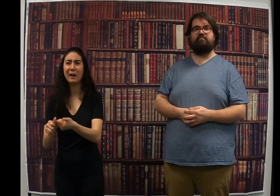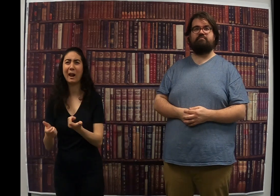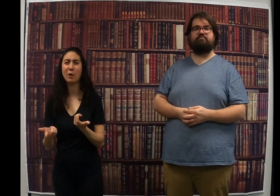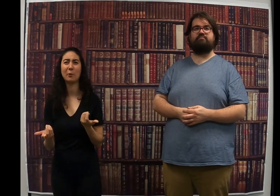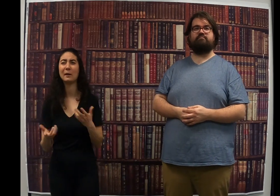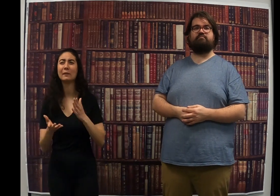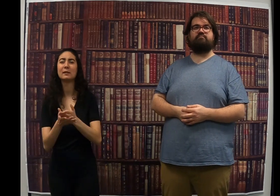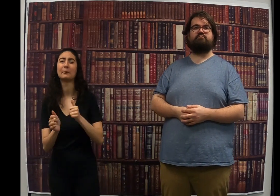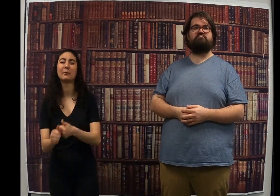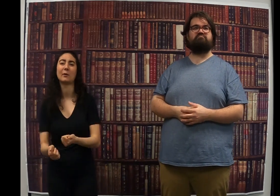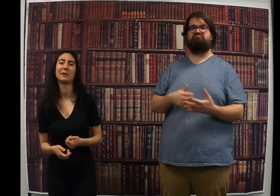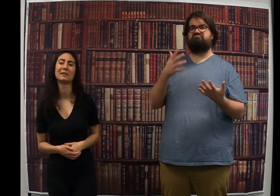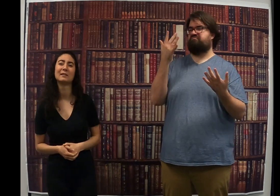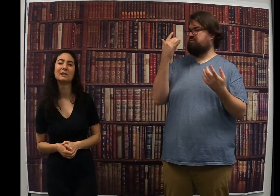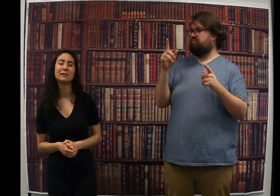from me? "Why do you run from me?"